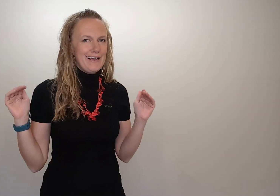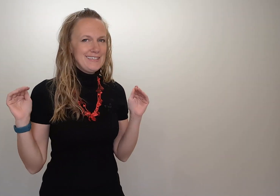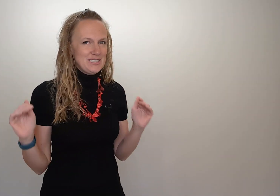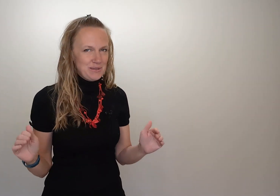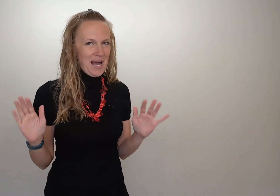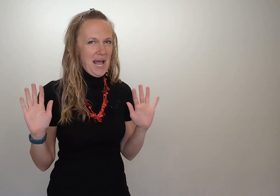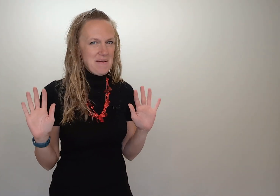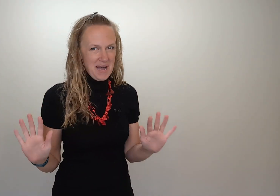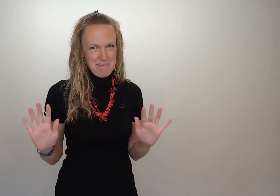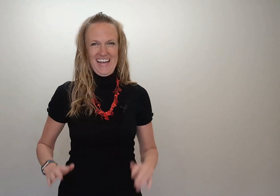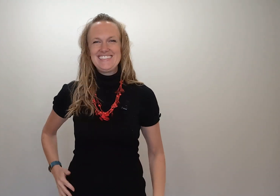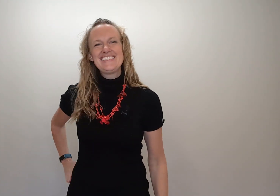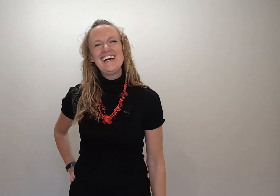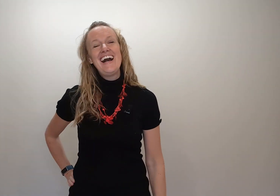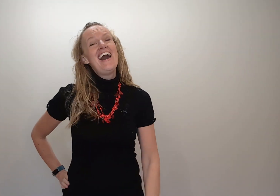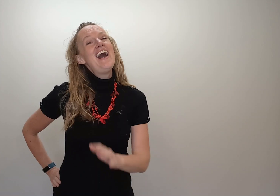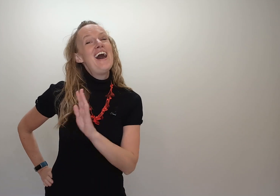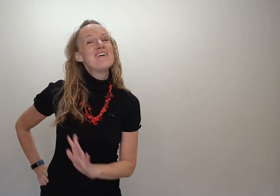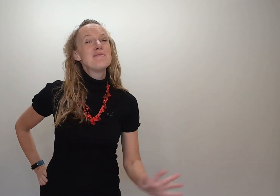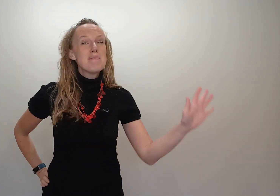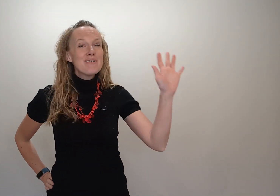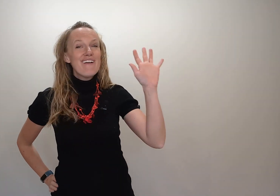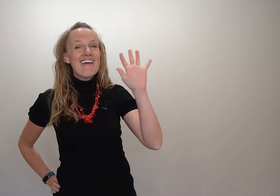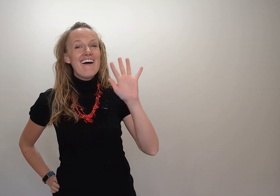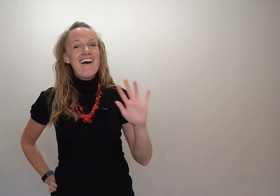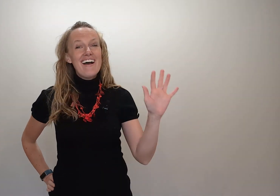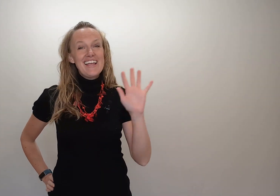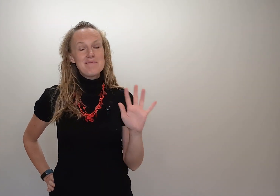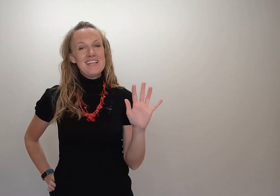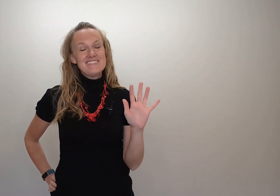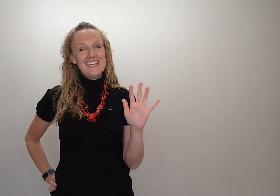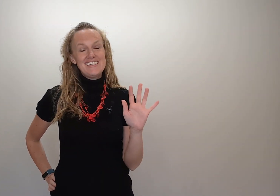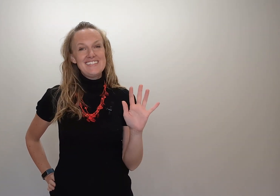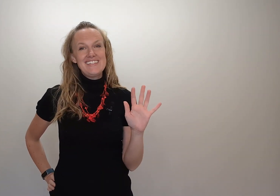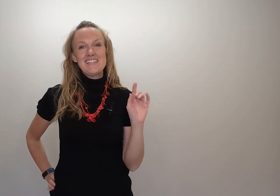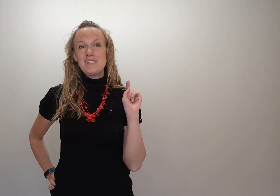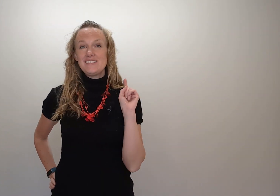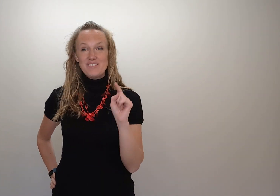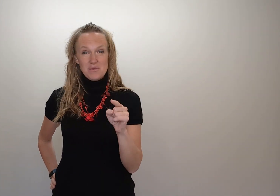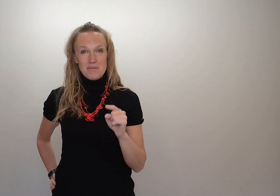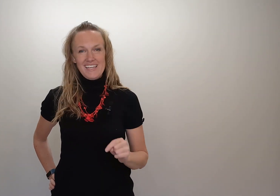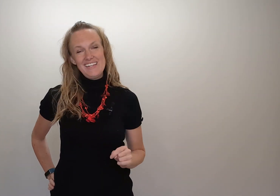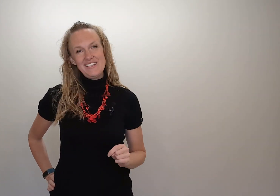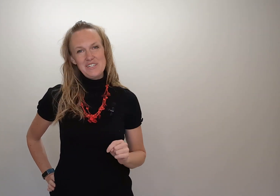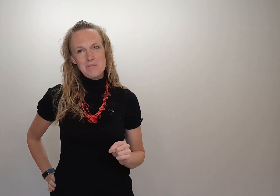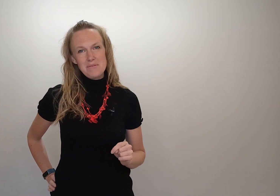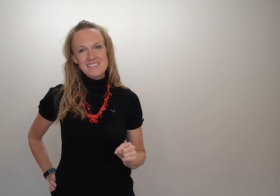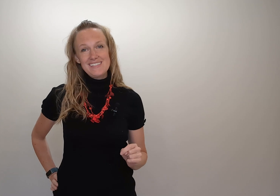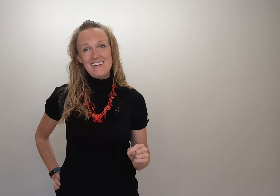gonna try my best. Remember that I am left-handed. That means if you are right-handed, you're going to mirror my